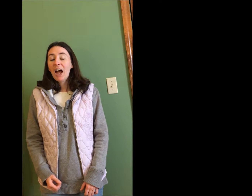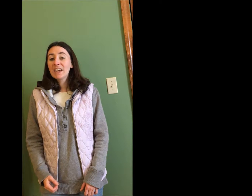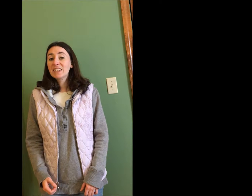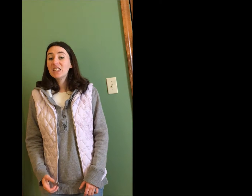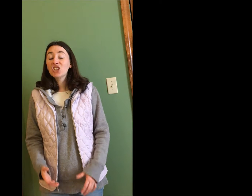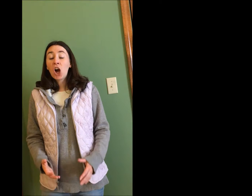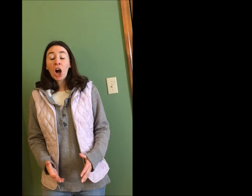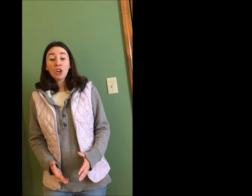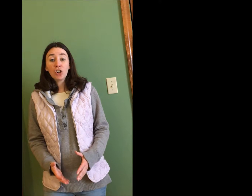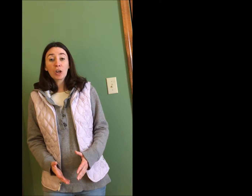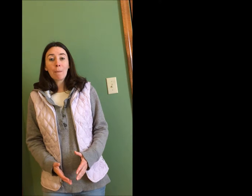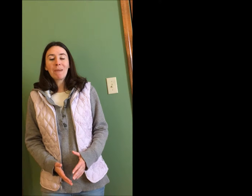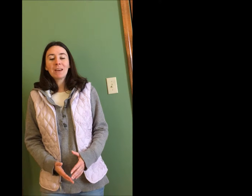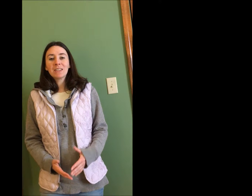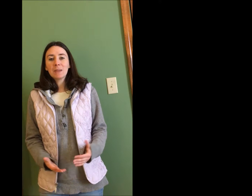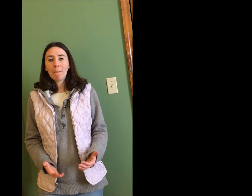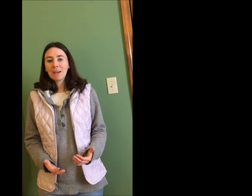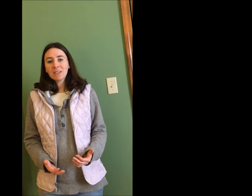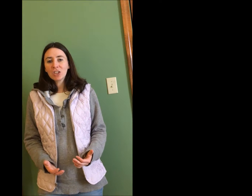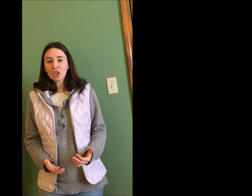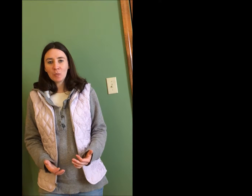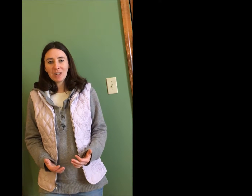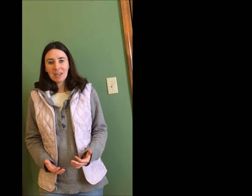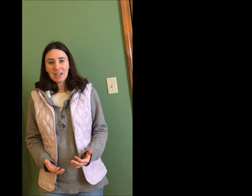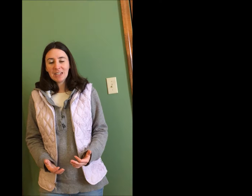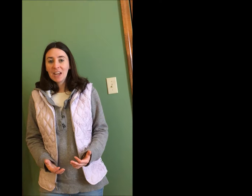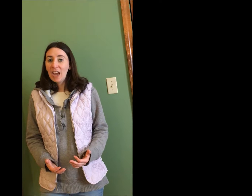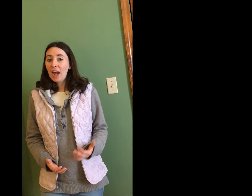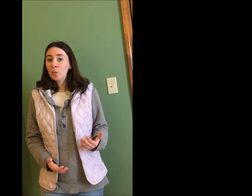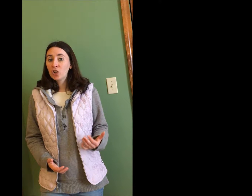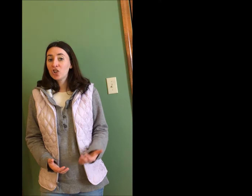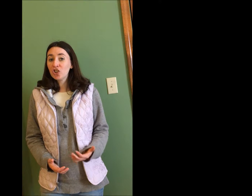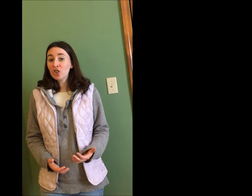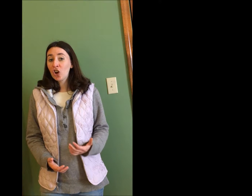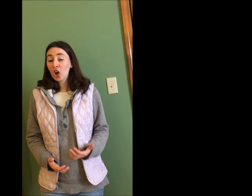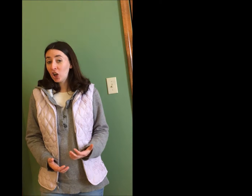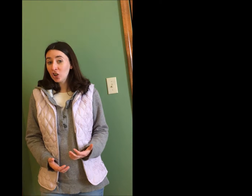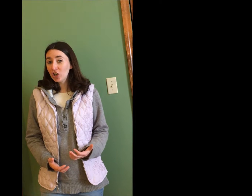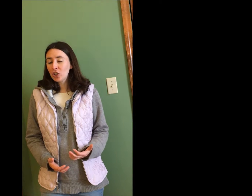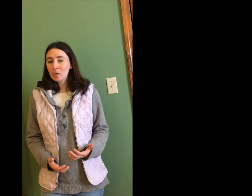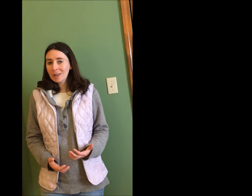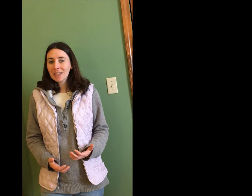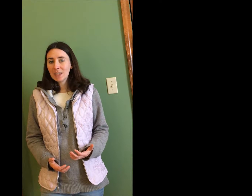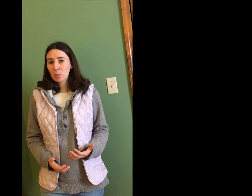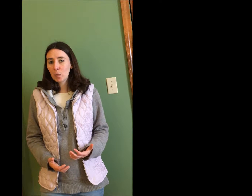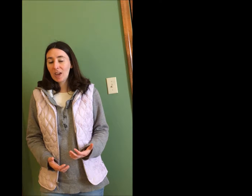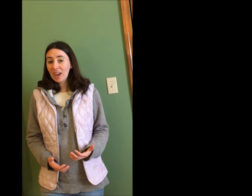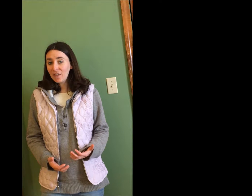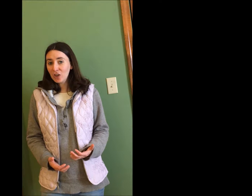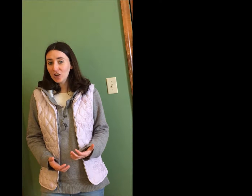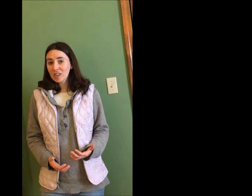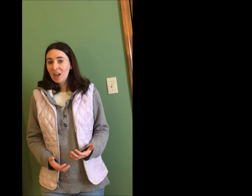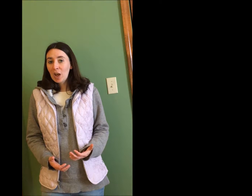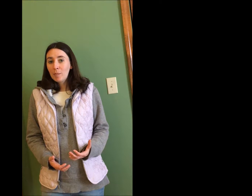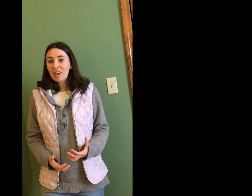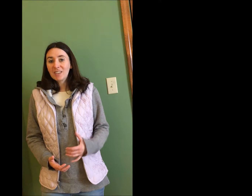I teach hungry because it's a basic human need, and when children are hungry, you tend to see more behaviors because